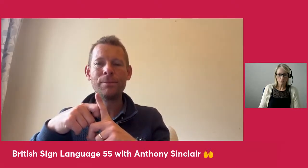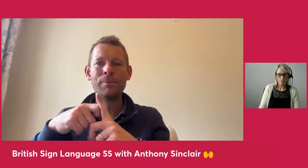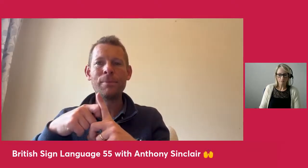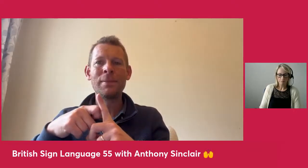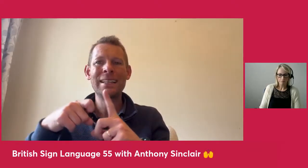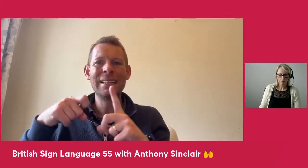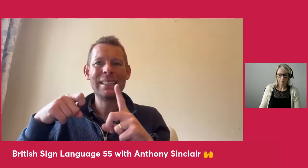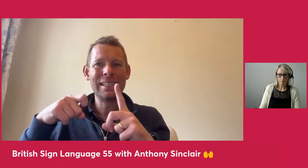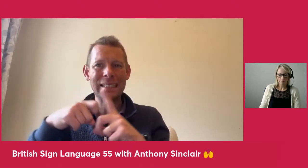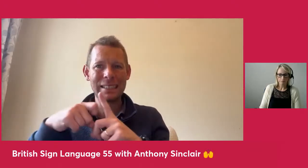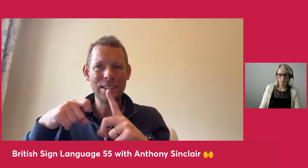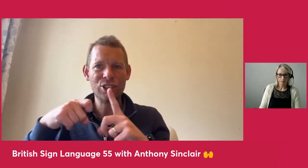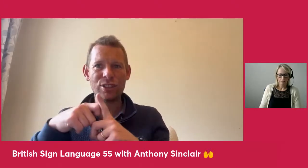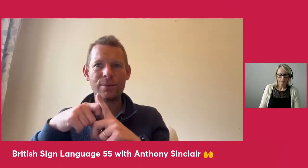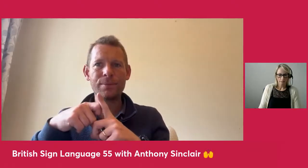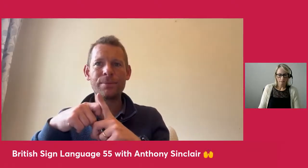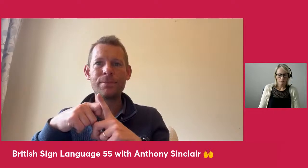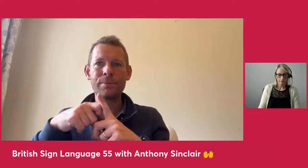kitchen,